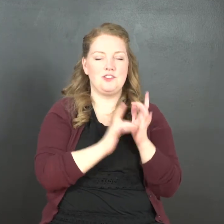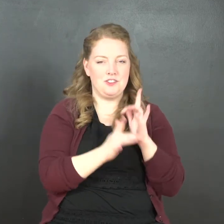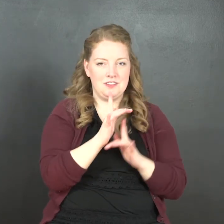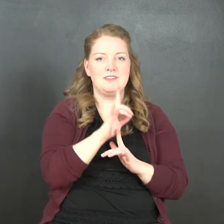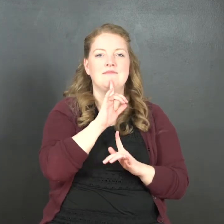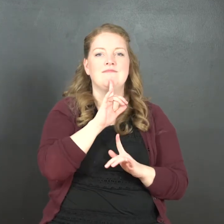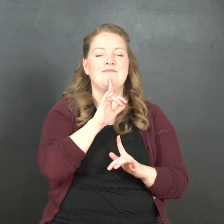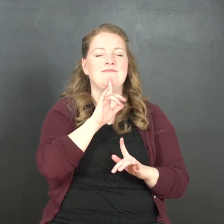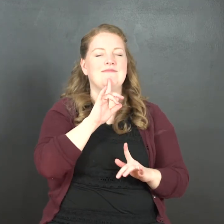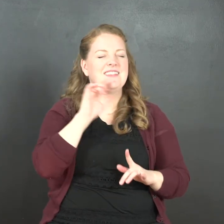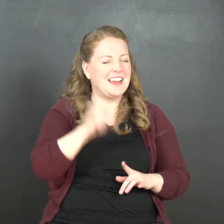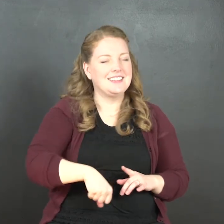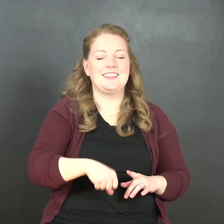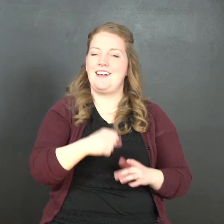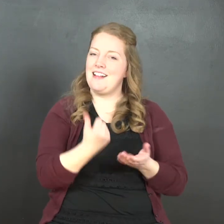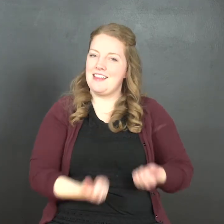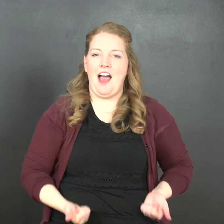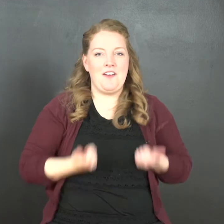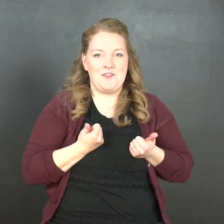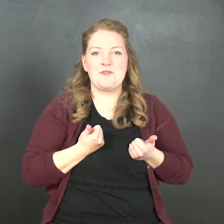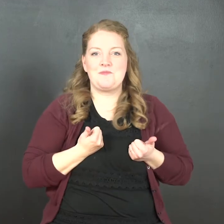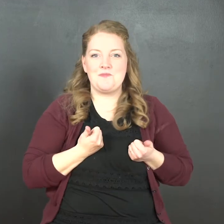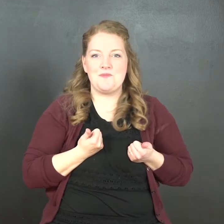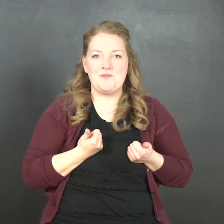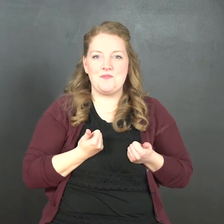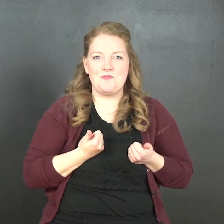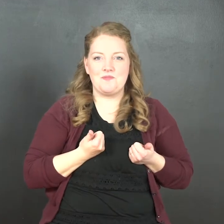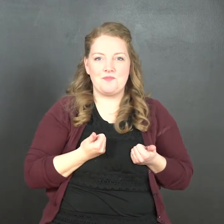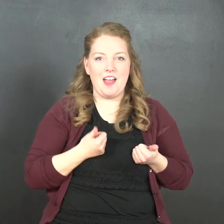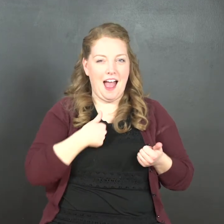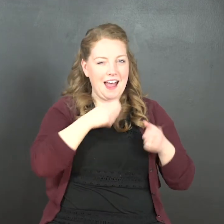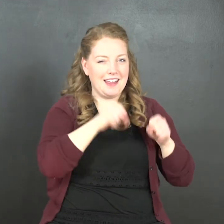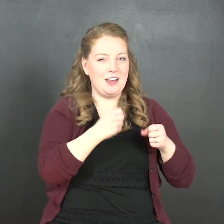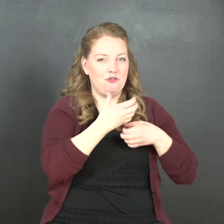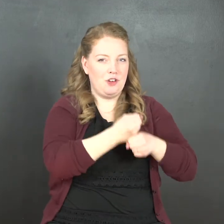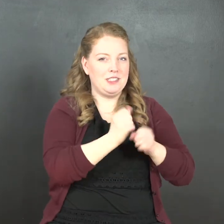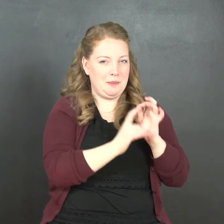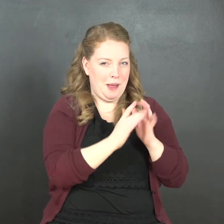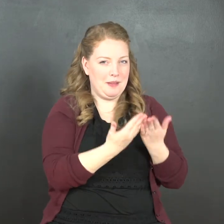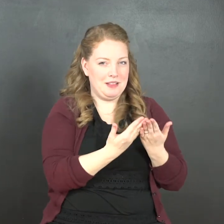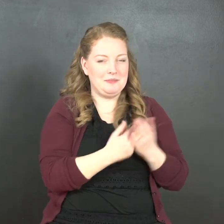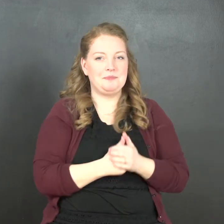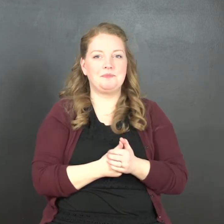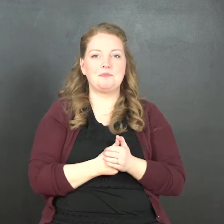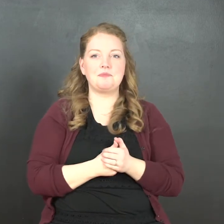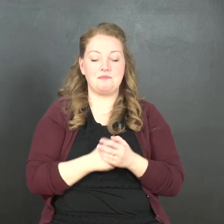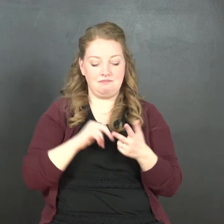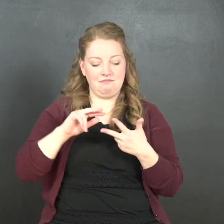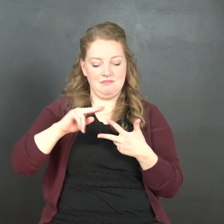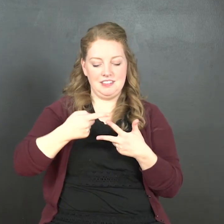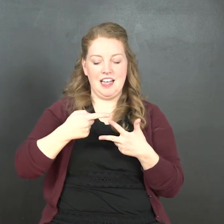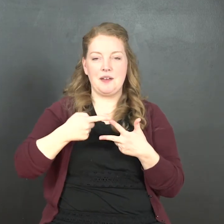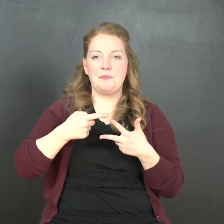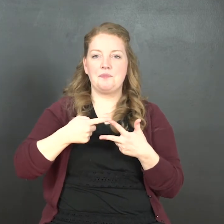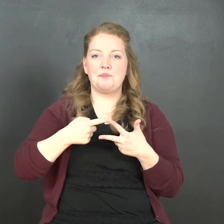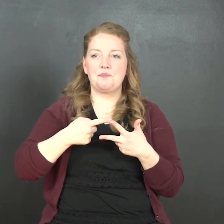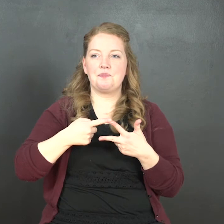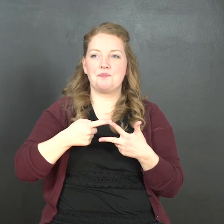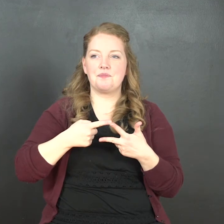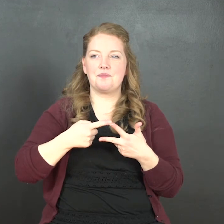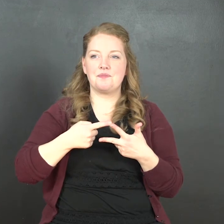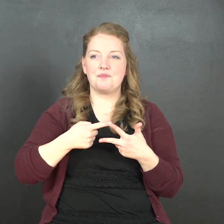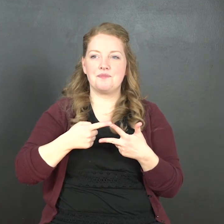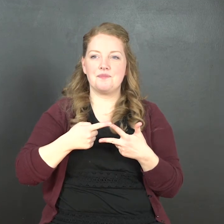alive, it shows me and it reminds me that I can trust the Bible. Number two, the resurrection of Jesus lets me